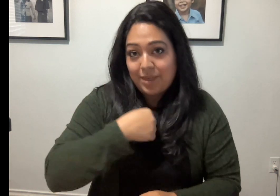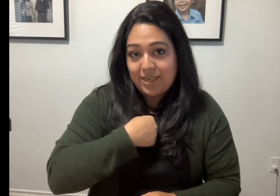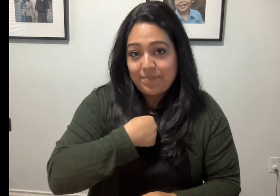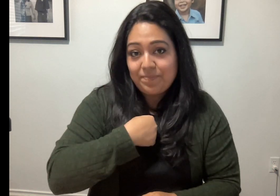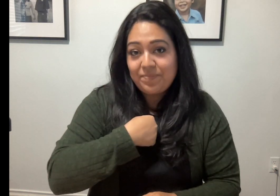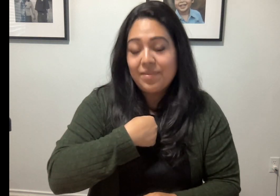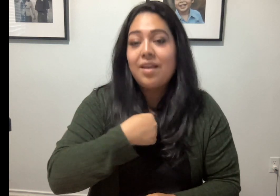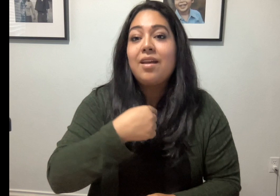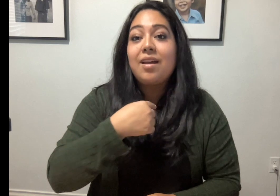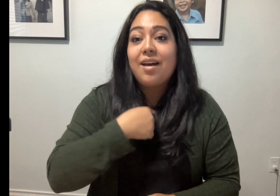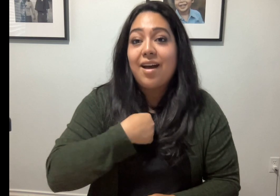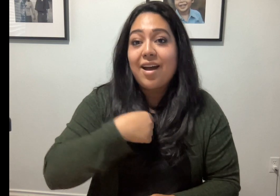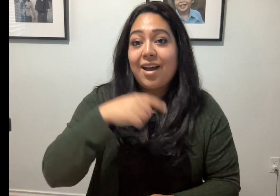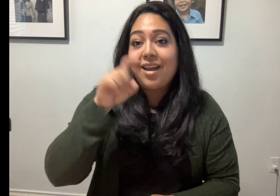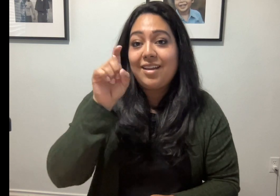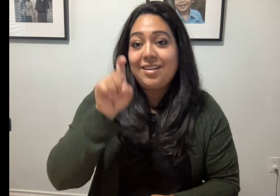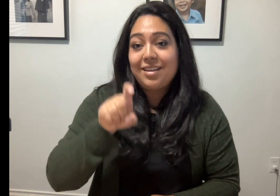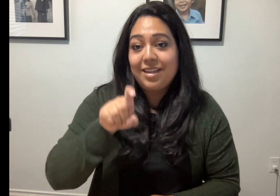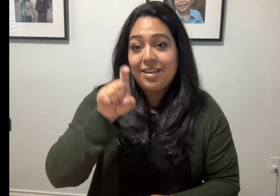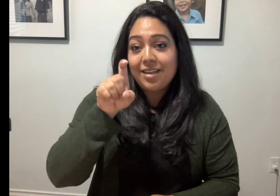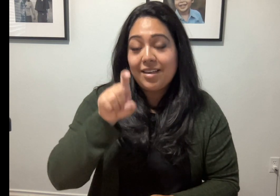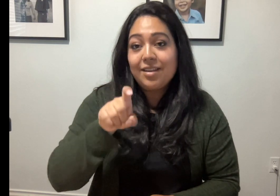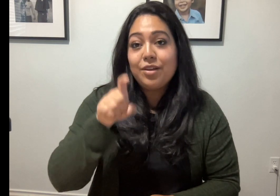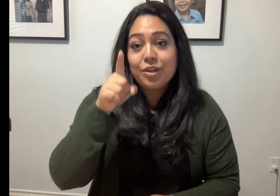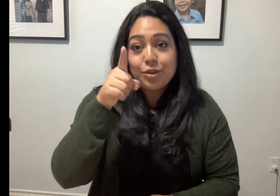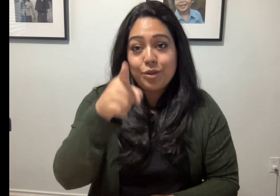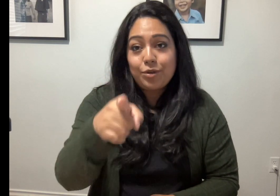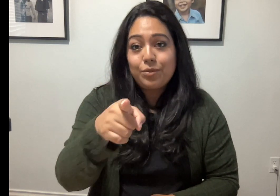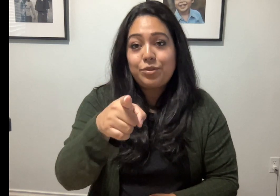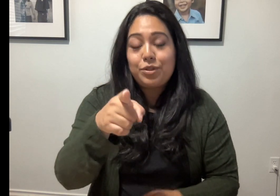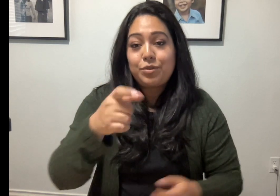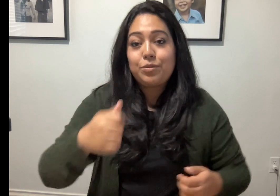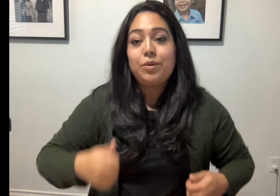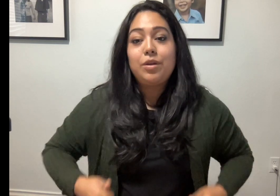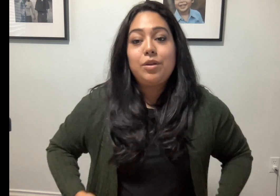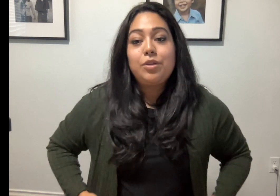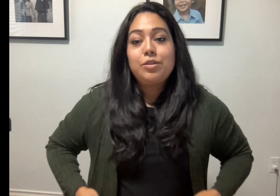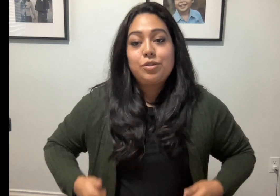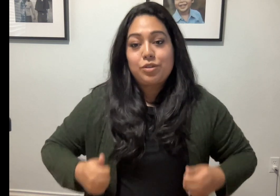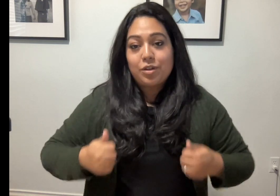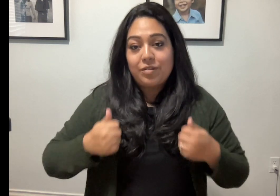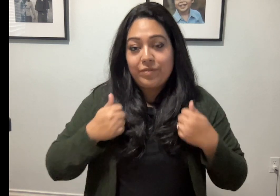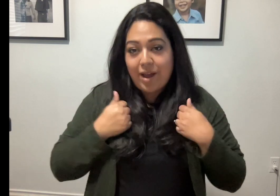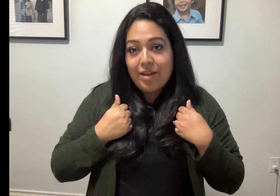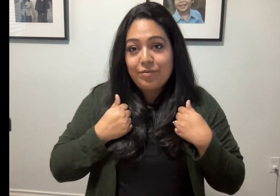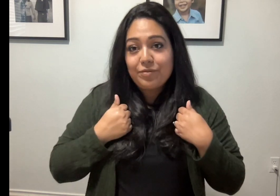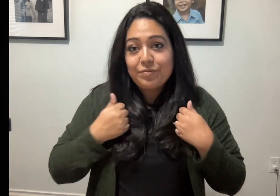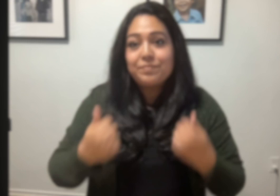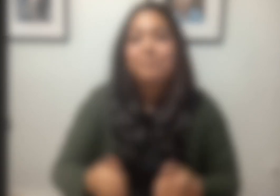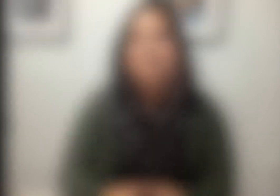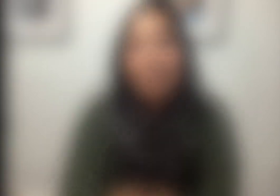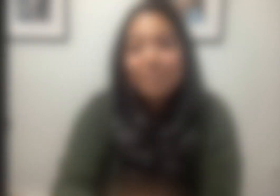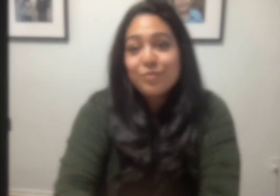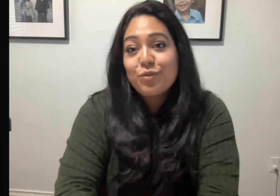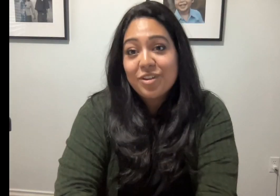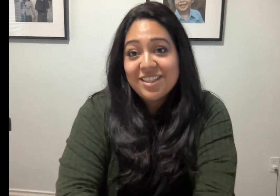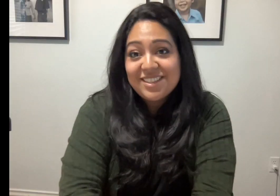me. I need you to survive. For this